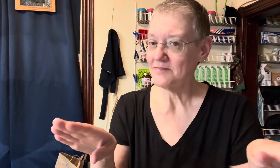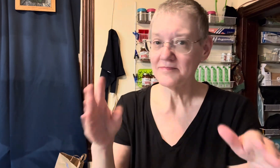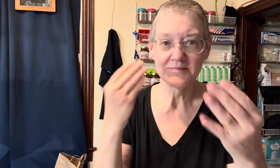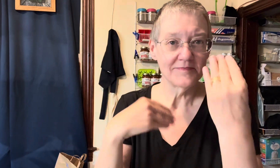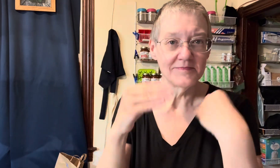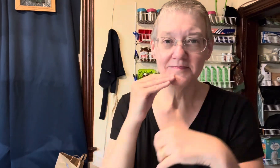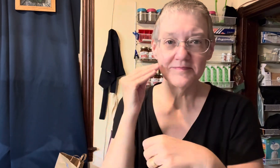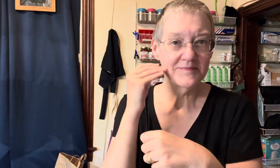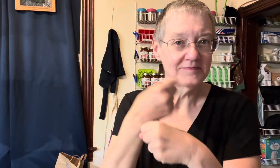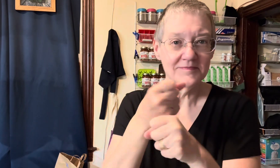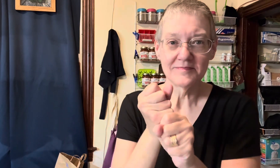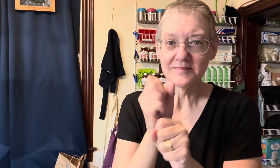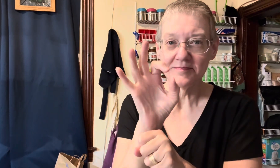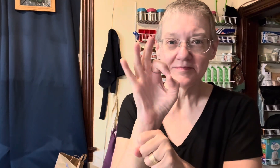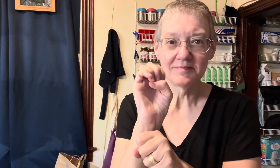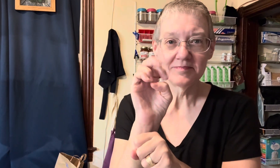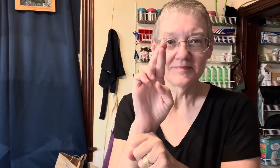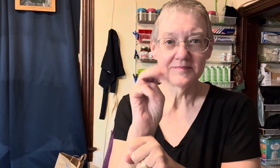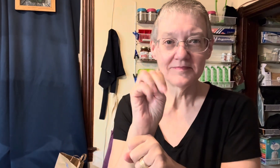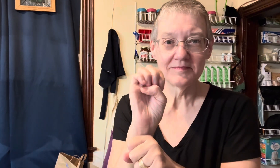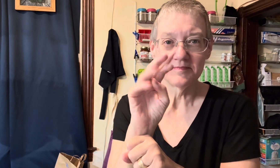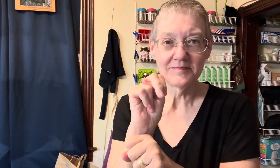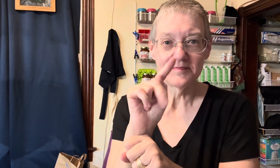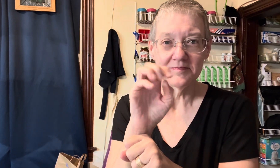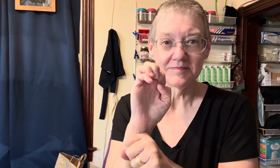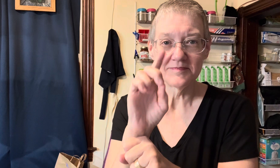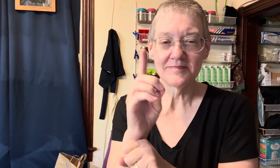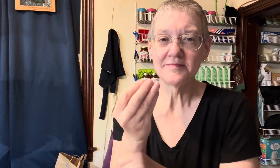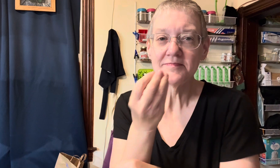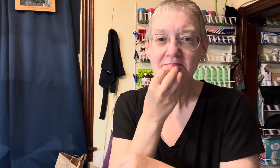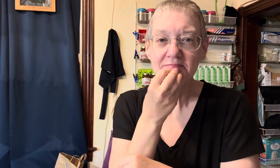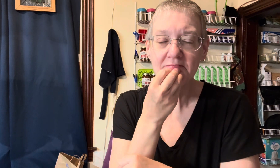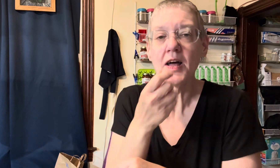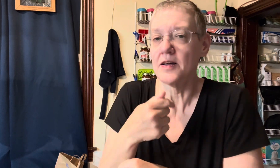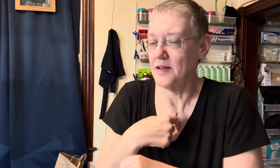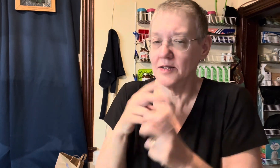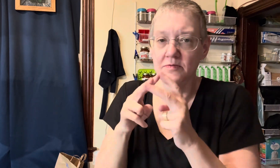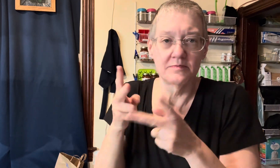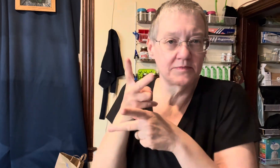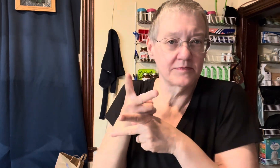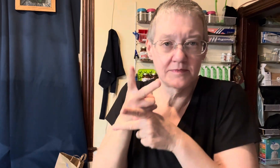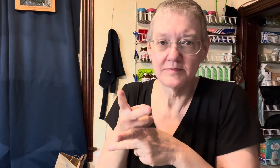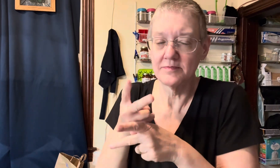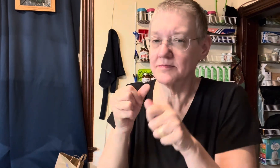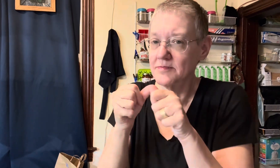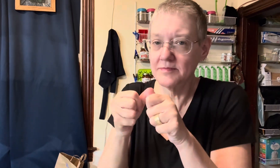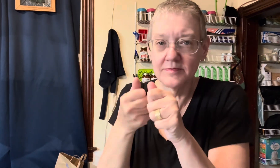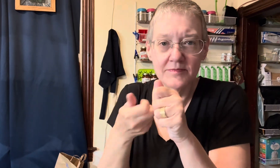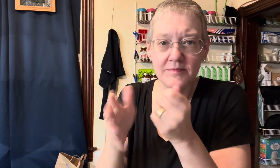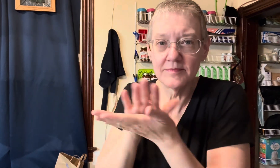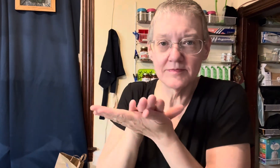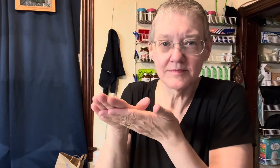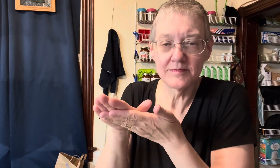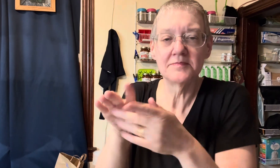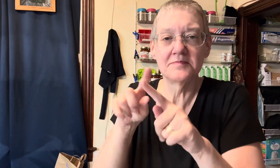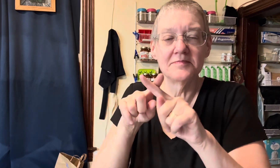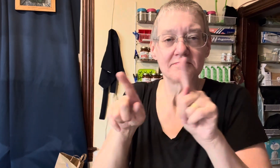eat any home fermented foods. Even though I'm very careful, I keep everything clean when I